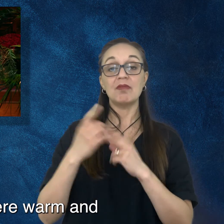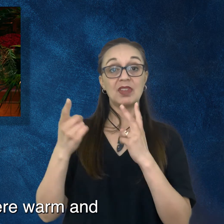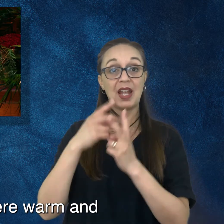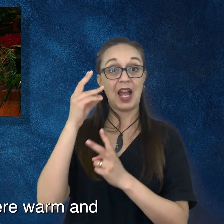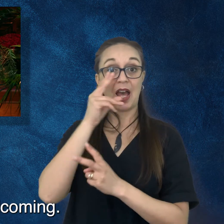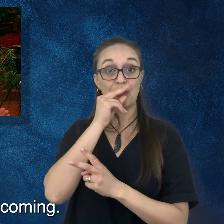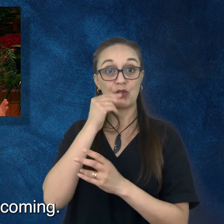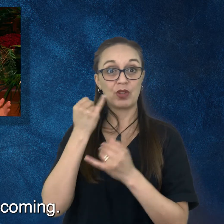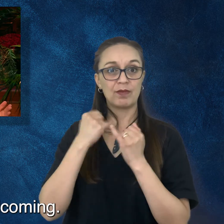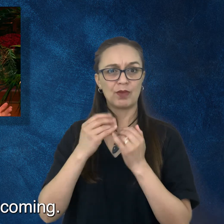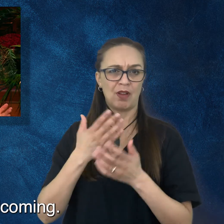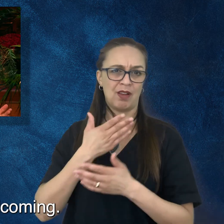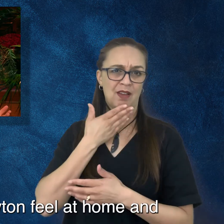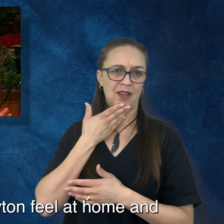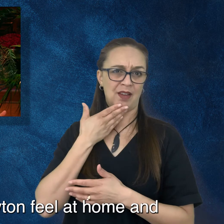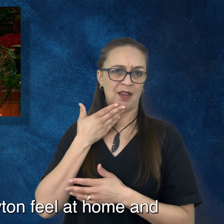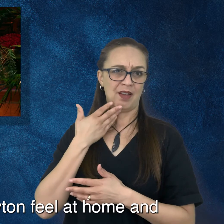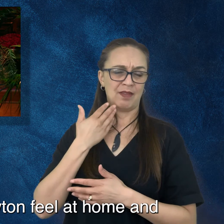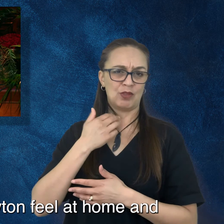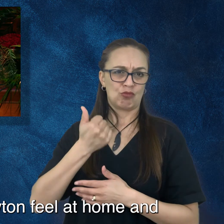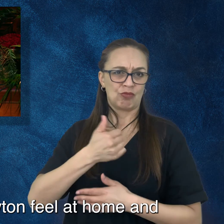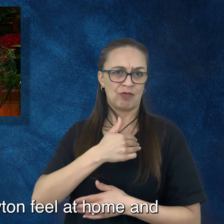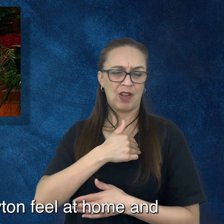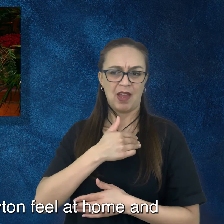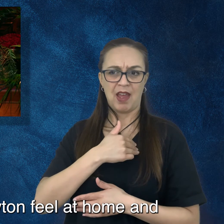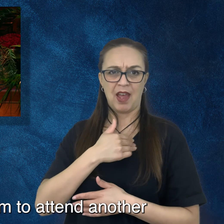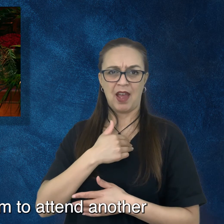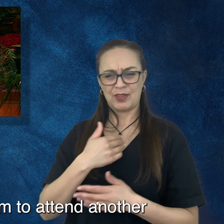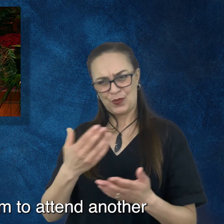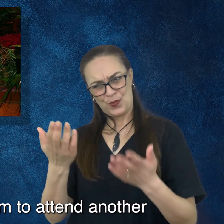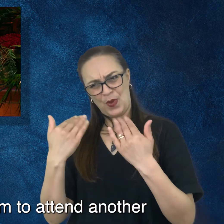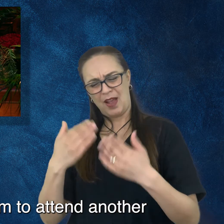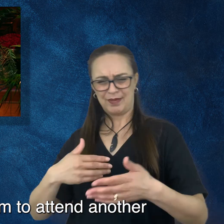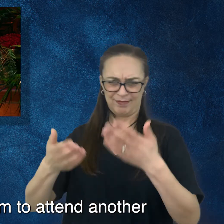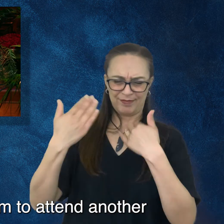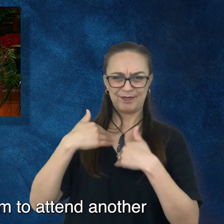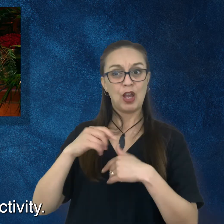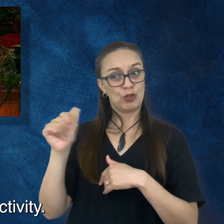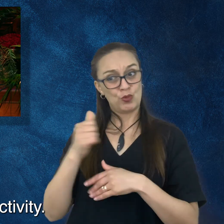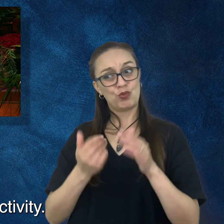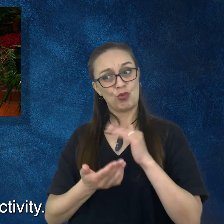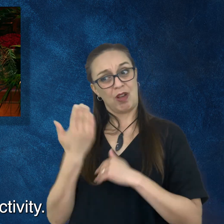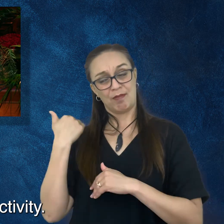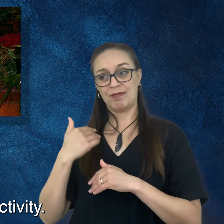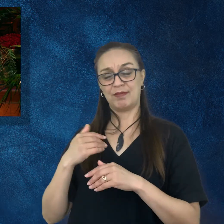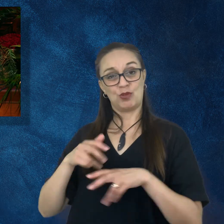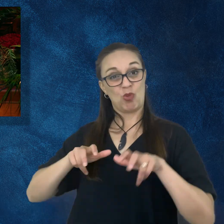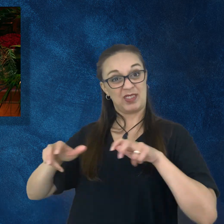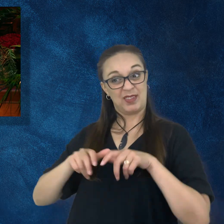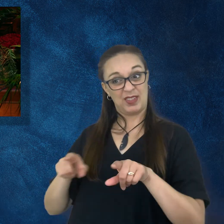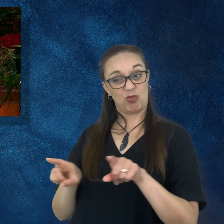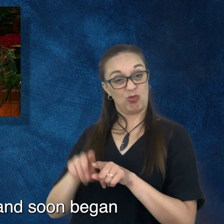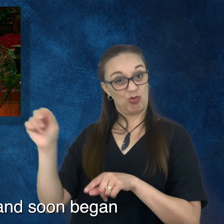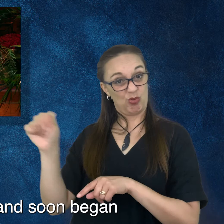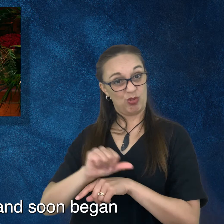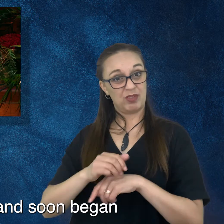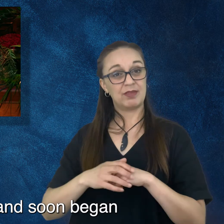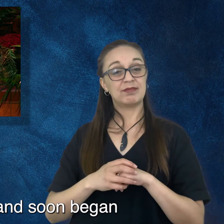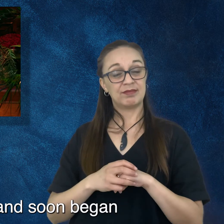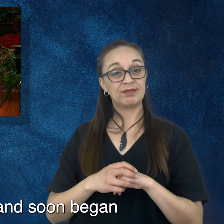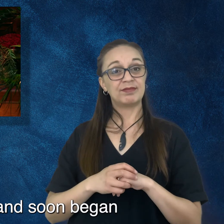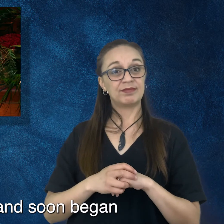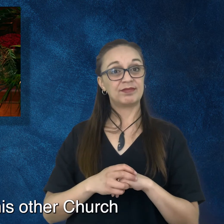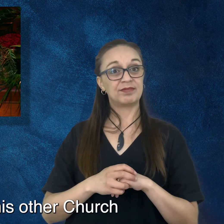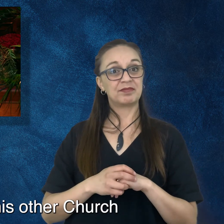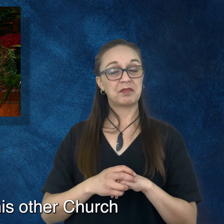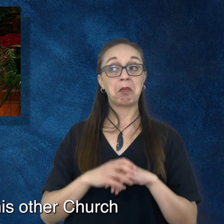warm and welcoming. They made Clayton feel at home and encouraged him to attend another activity. He did so